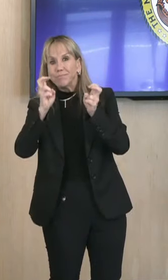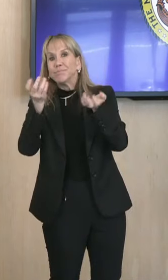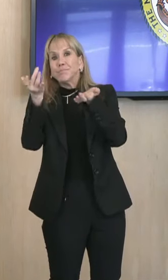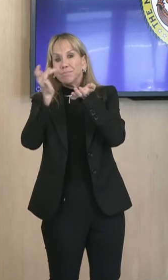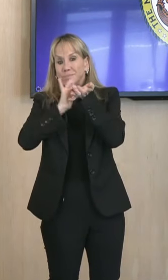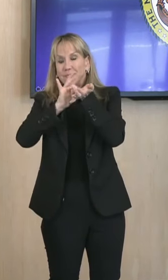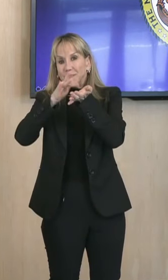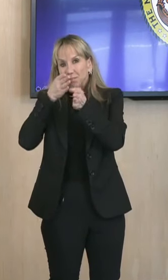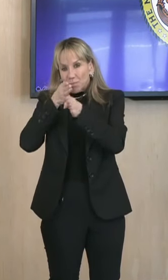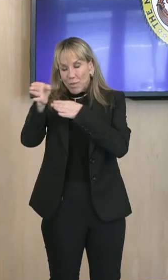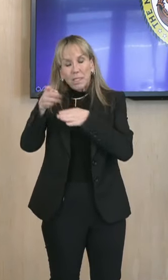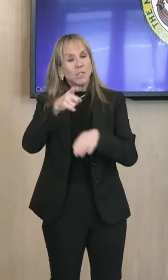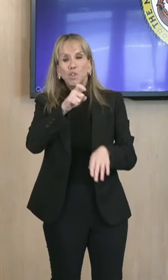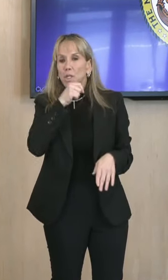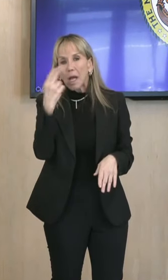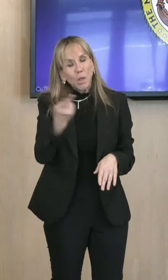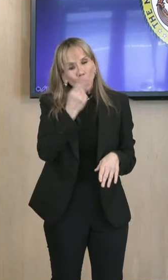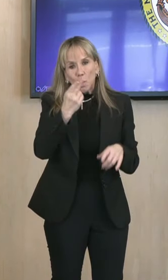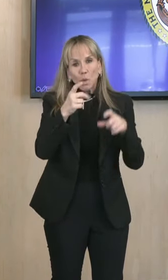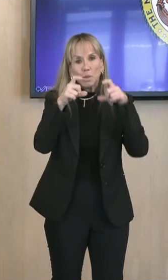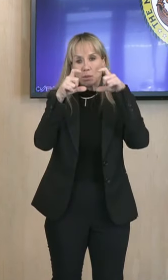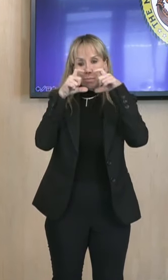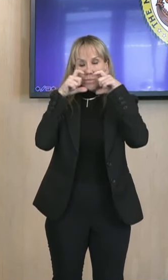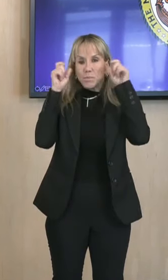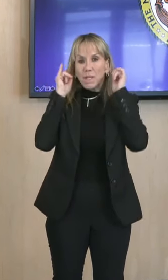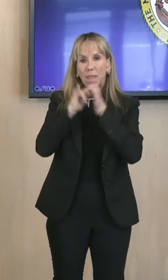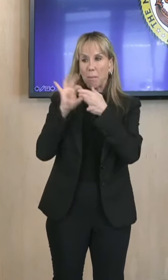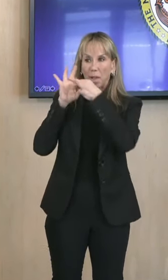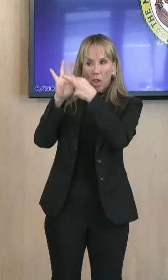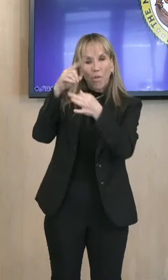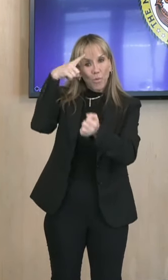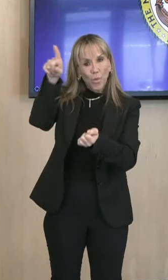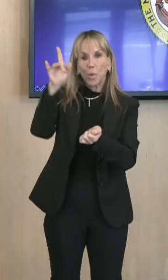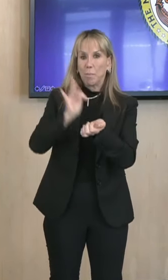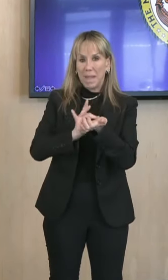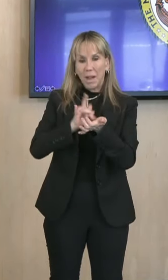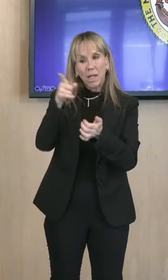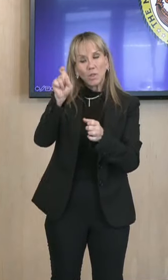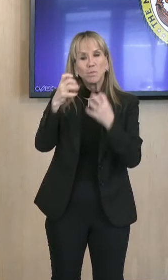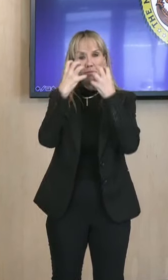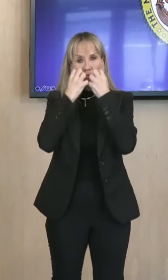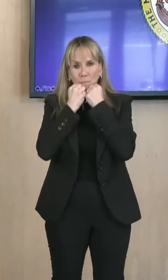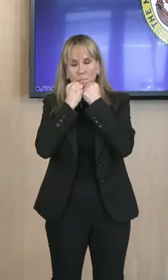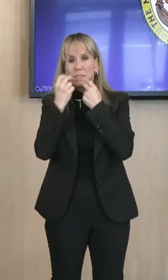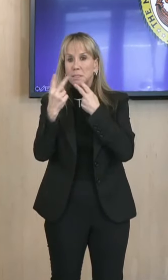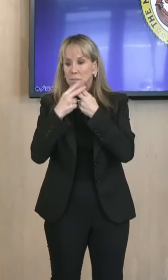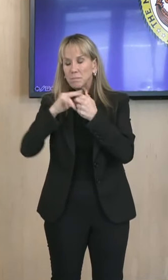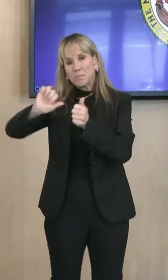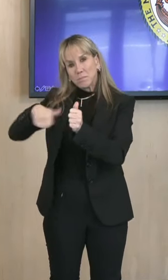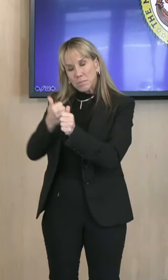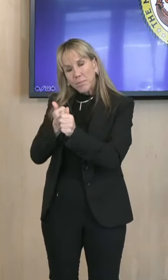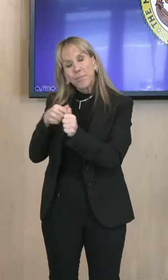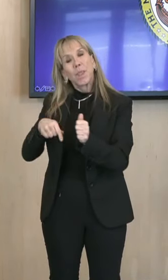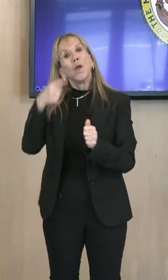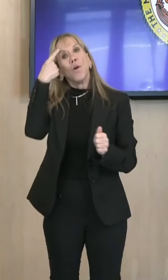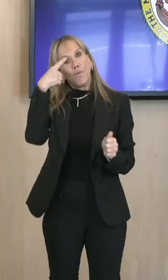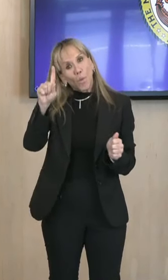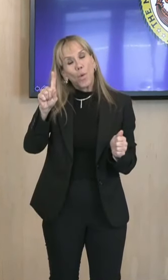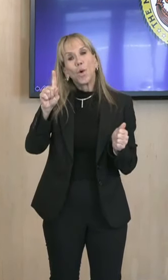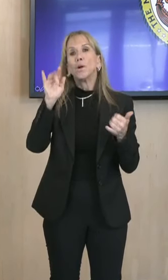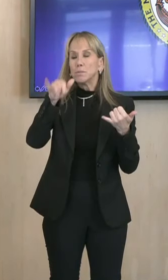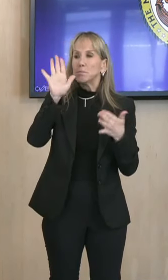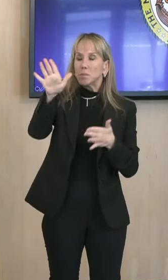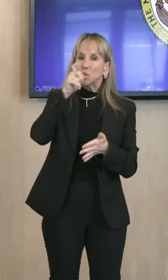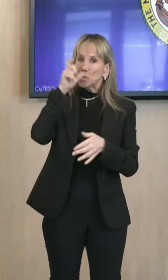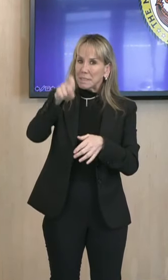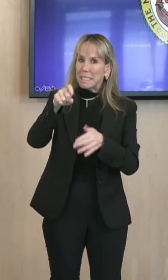masks. Medical-grade masks should be reserved for medical personnel and first responders. But there is a movement around bandanas, around homemade masks, and